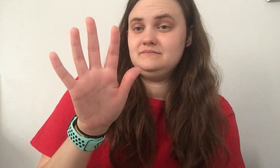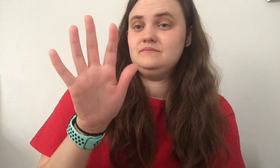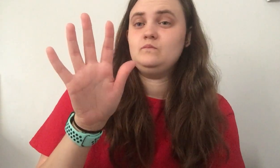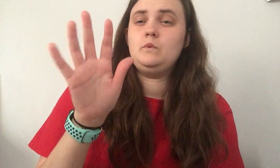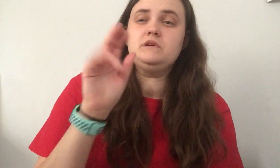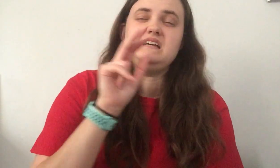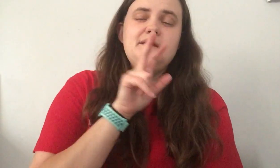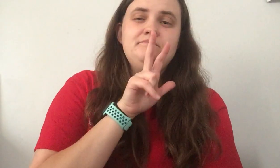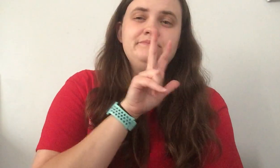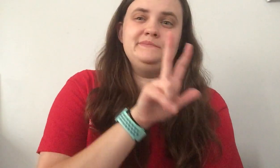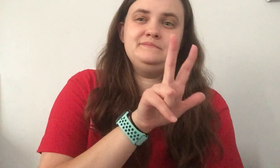One more time.